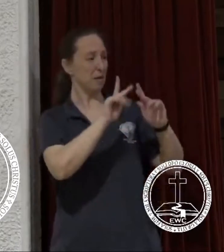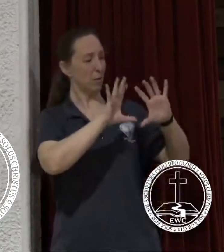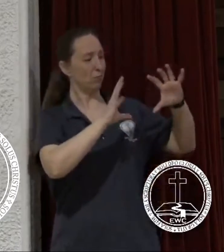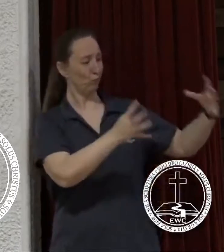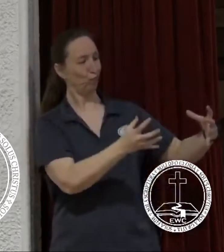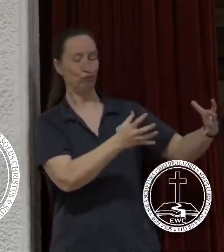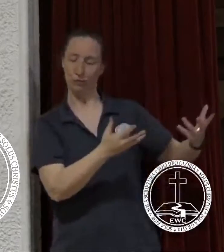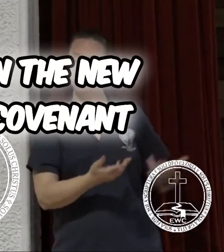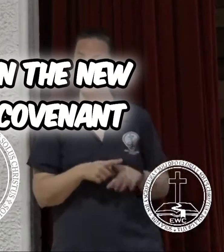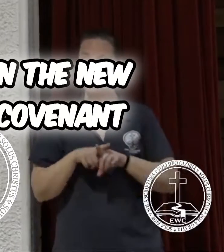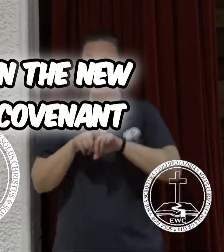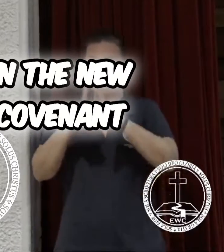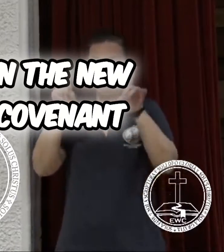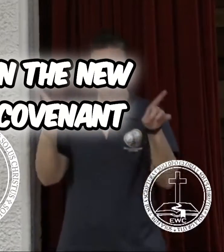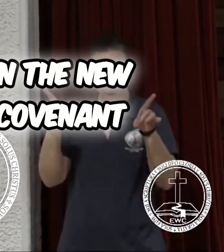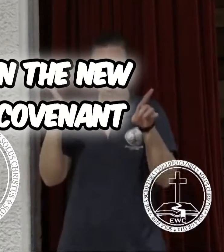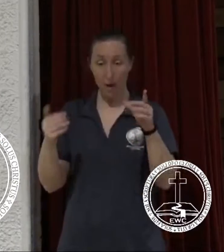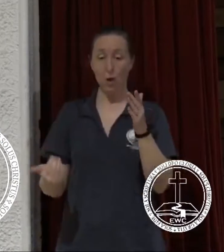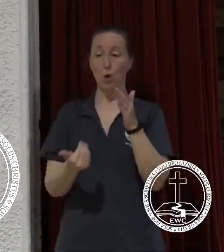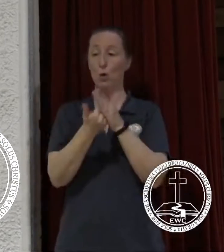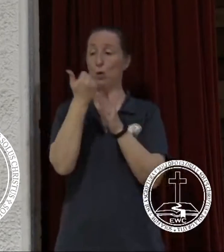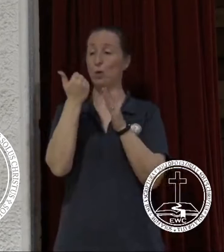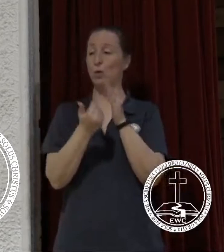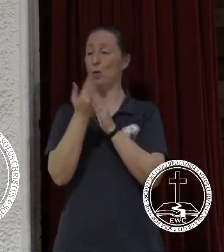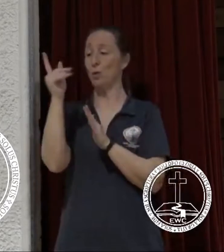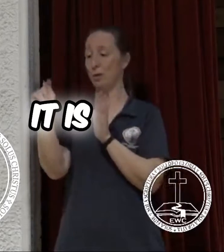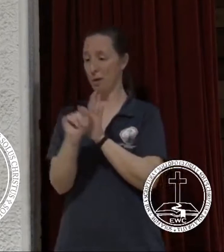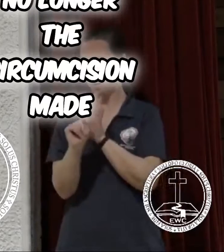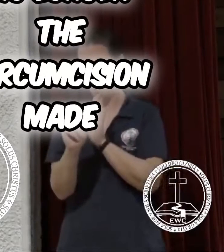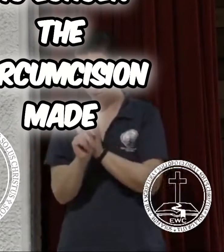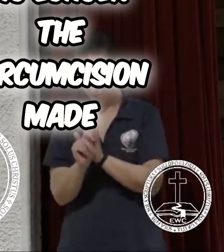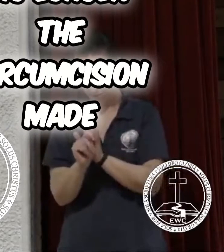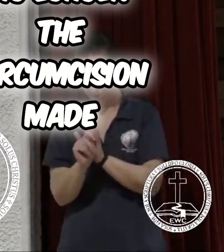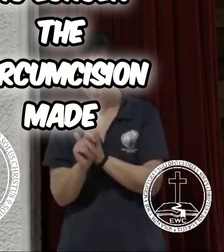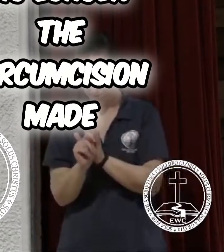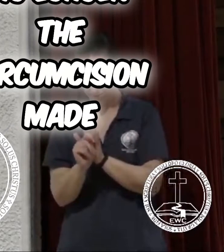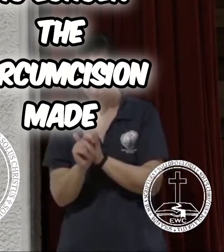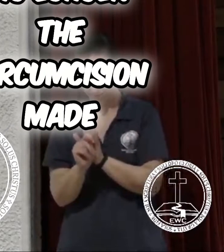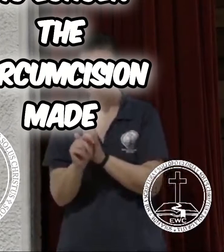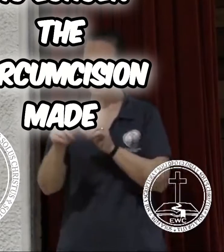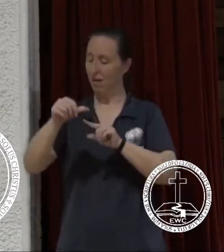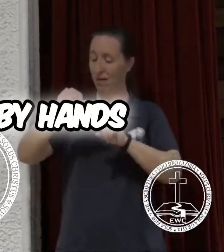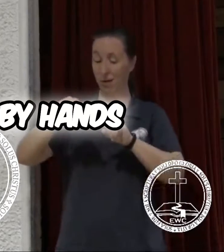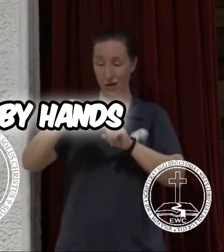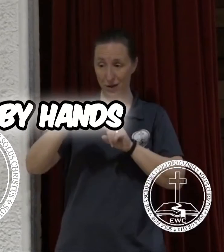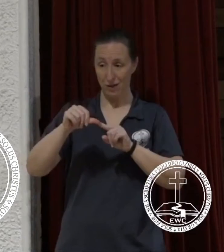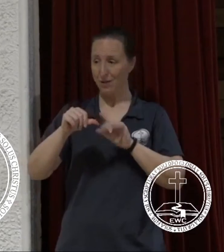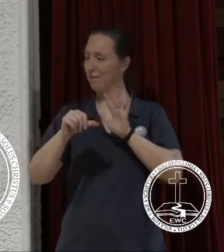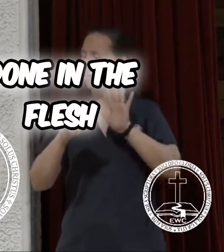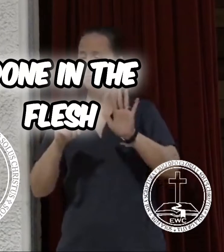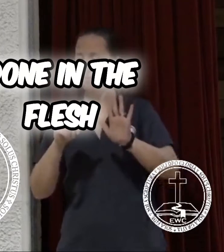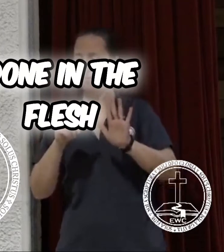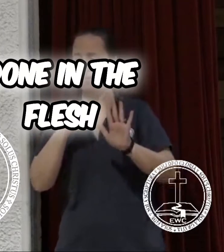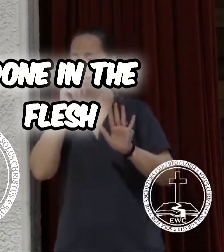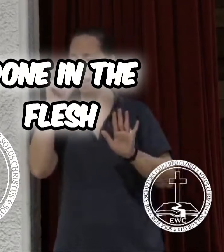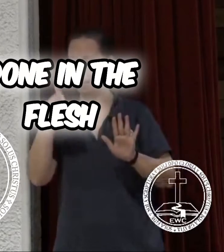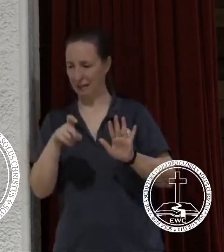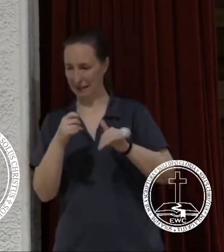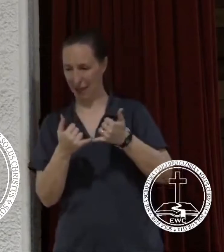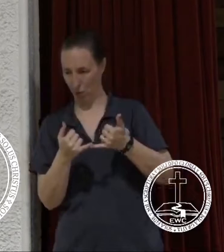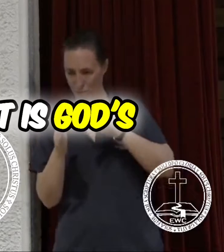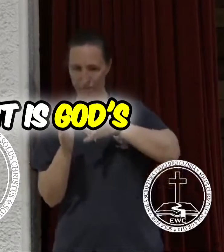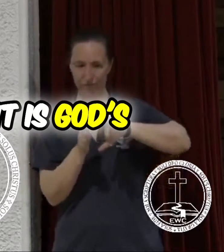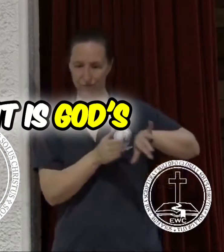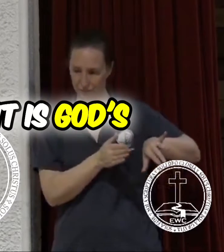But in the new covenant, it is no longer the circumcision made by hands, done in the